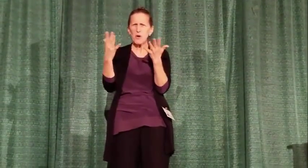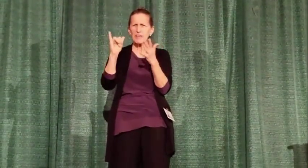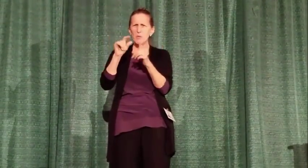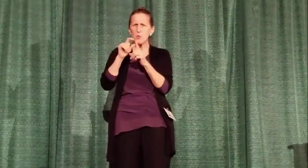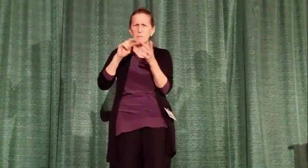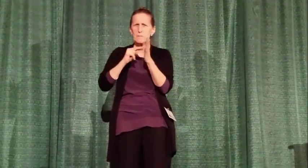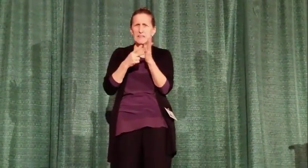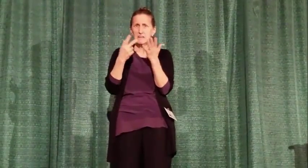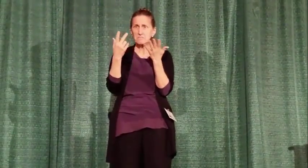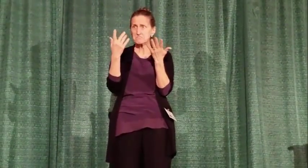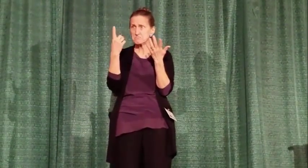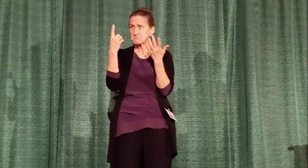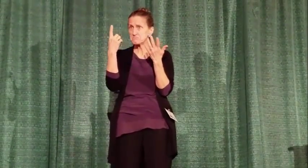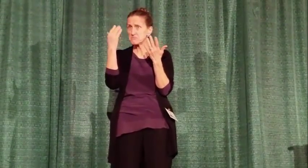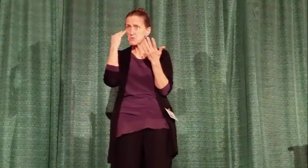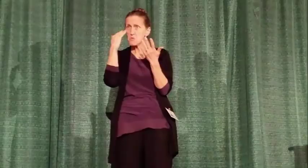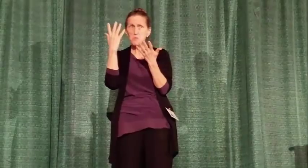anybody know?